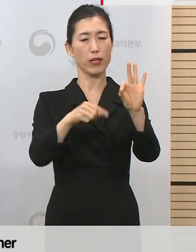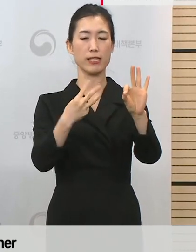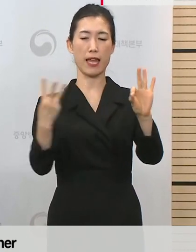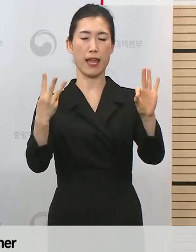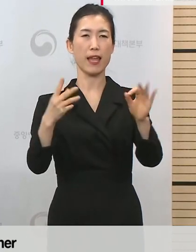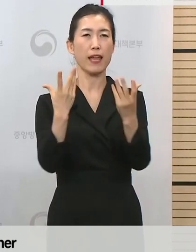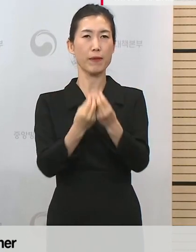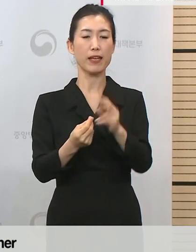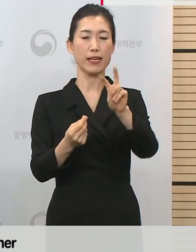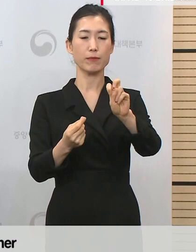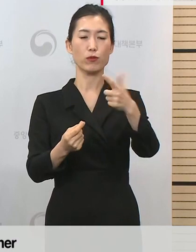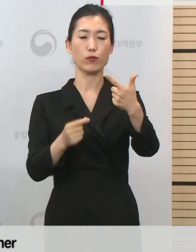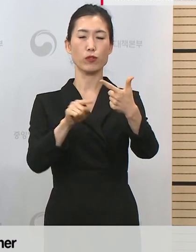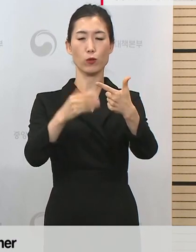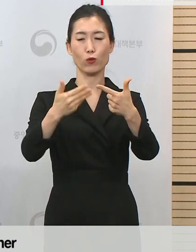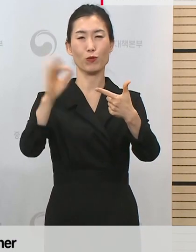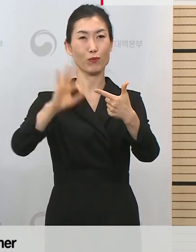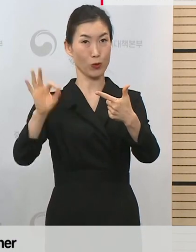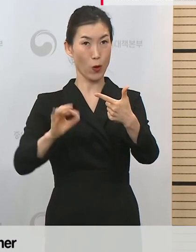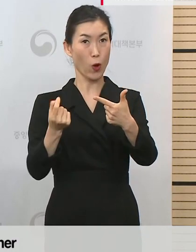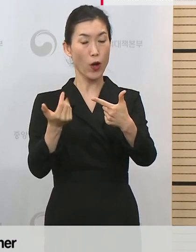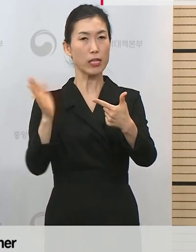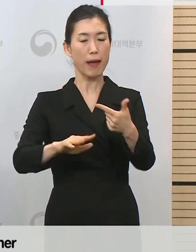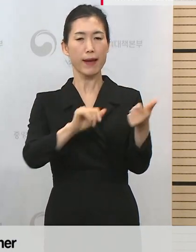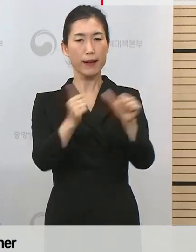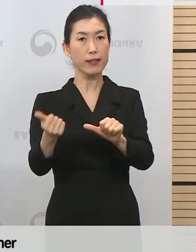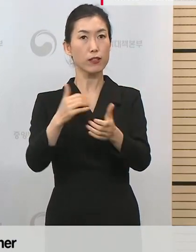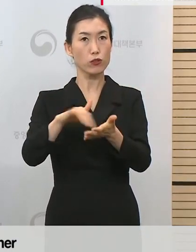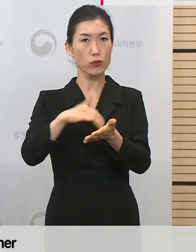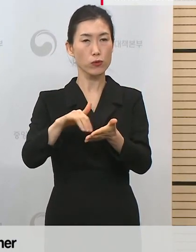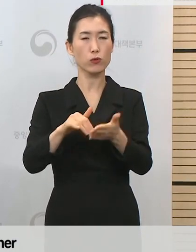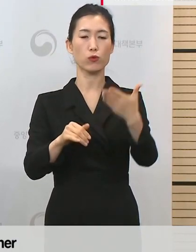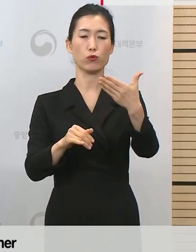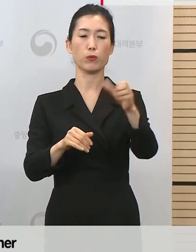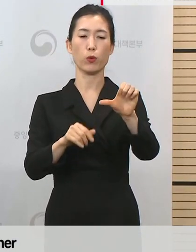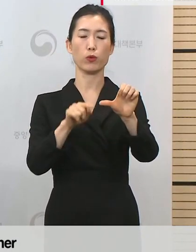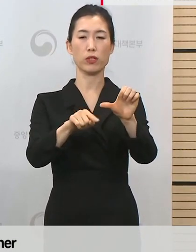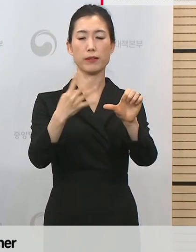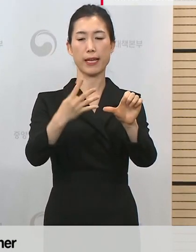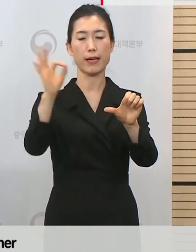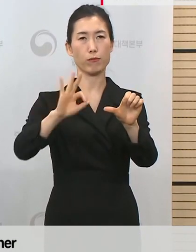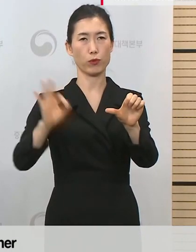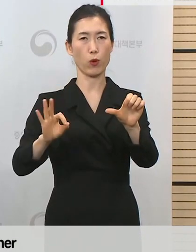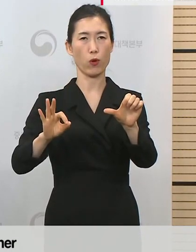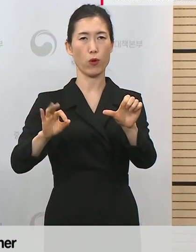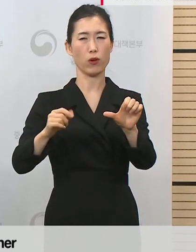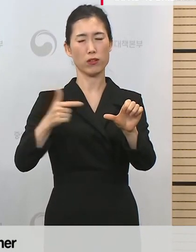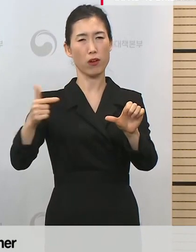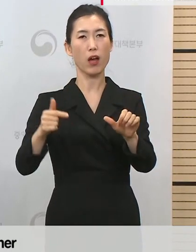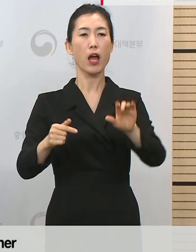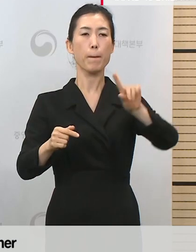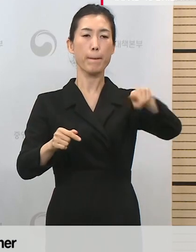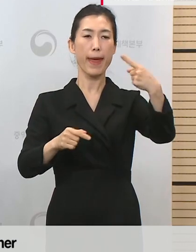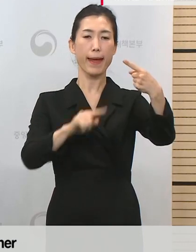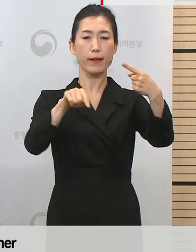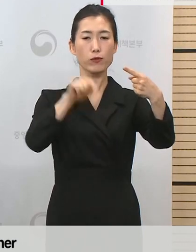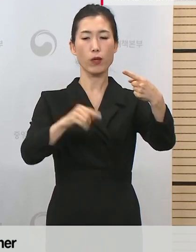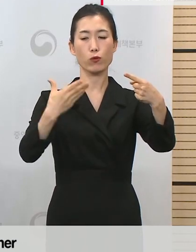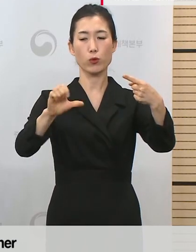we believe that the fatality rate, especially among these persons, we believe